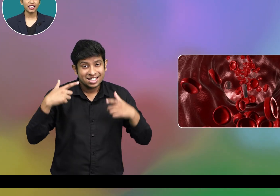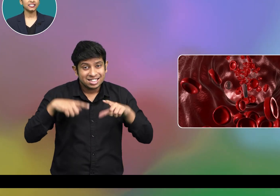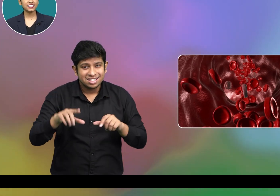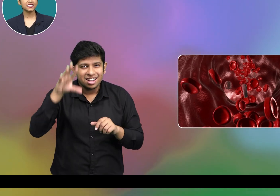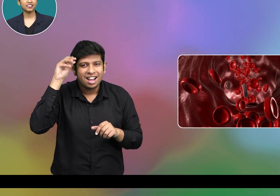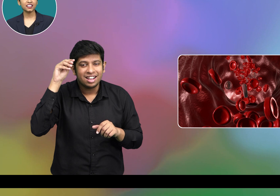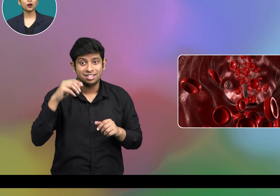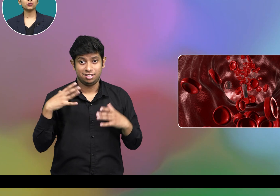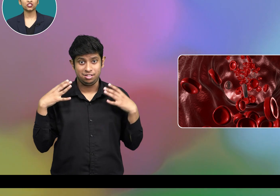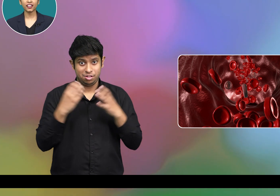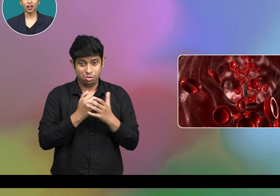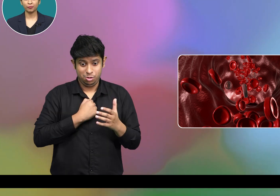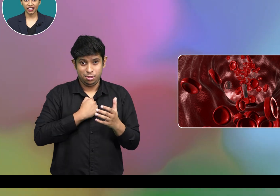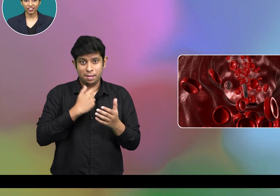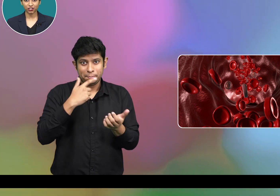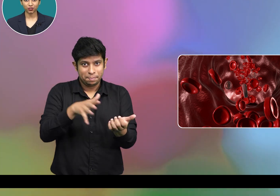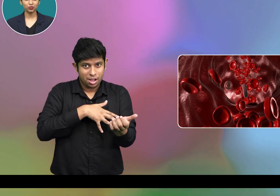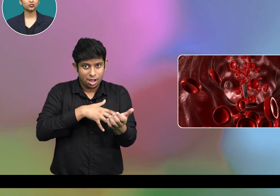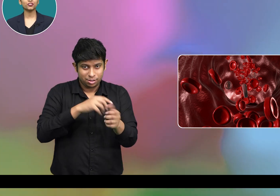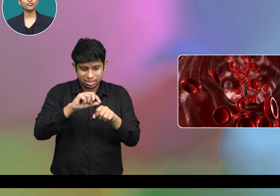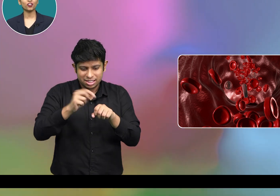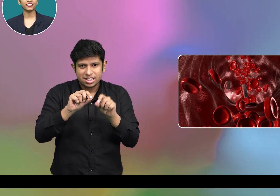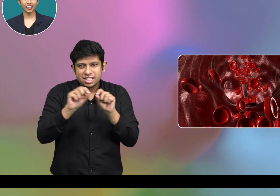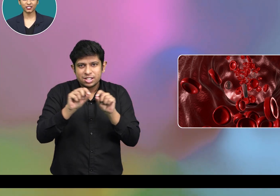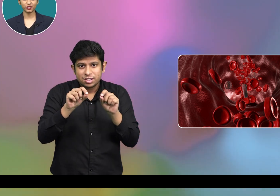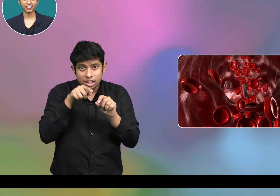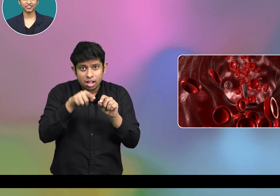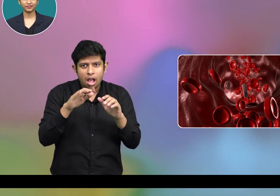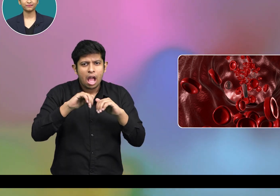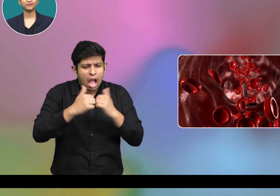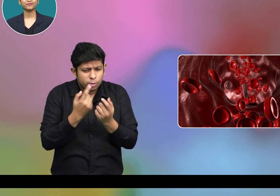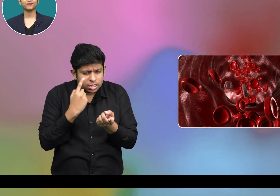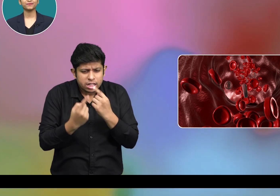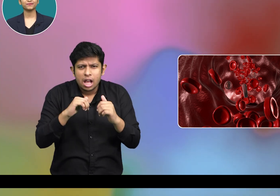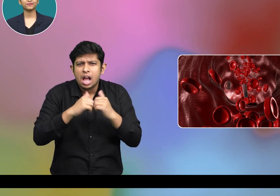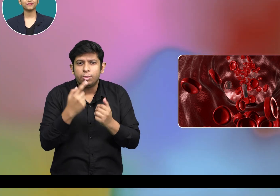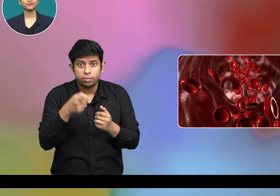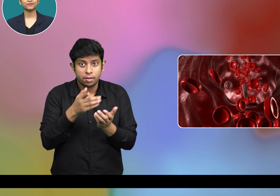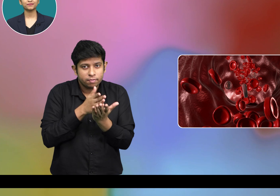Now, let's learn how to check our blood tissue through the following activity.